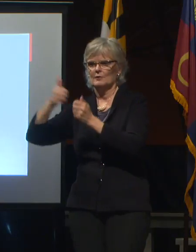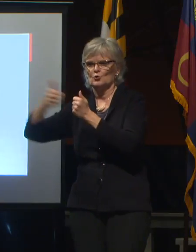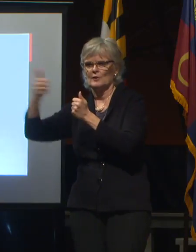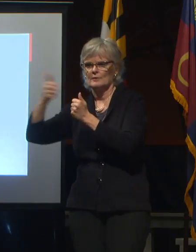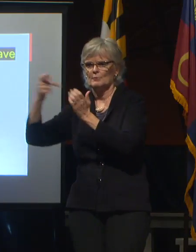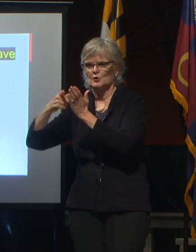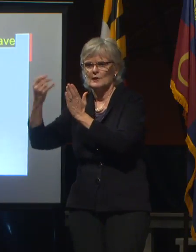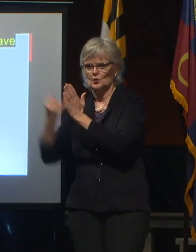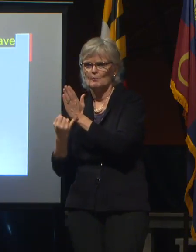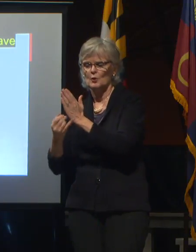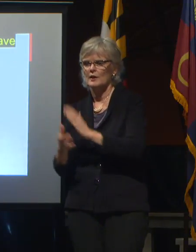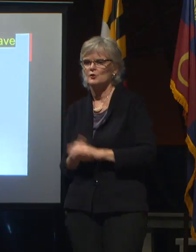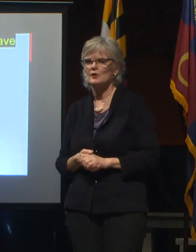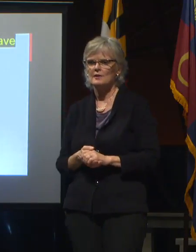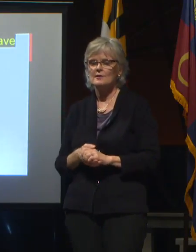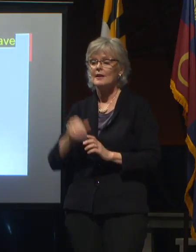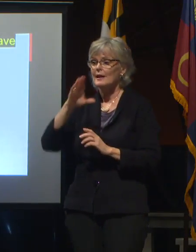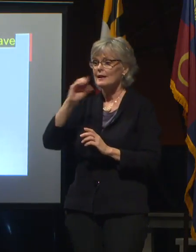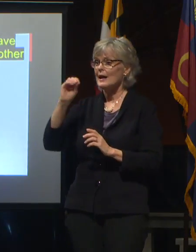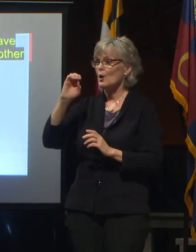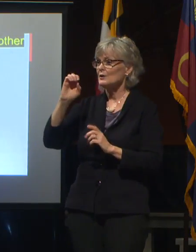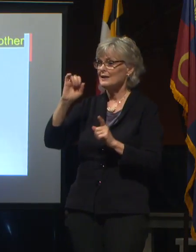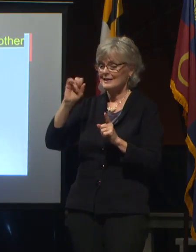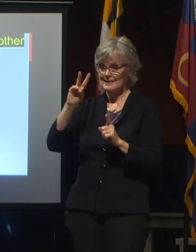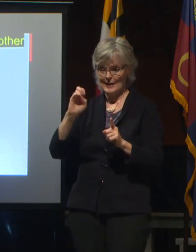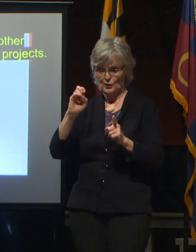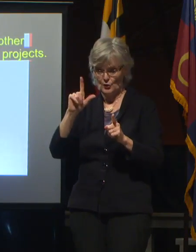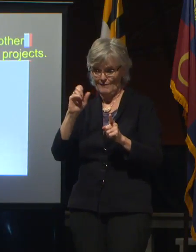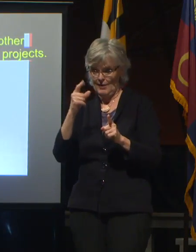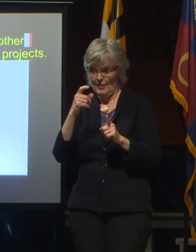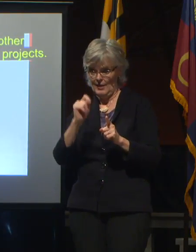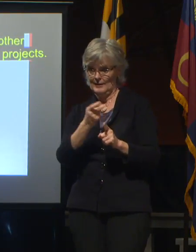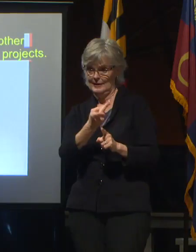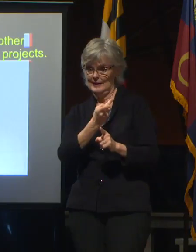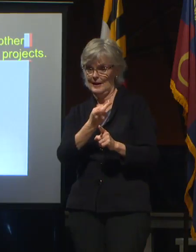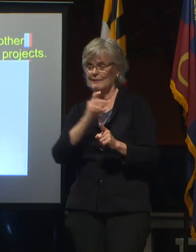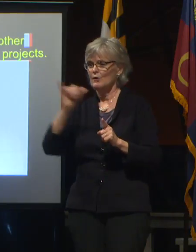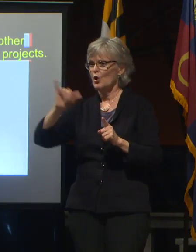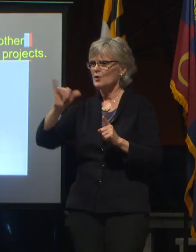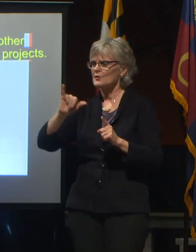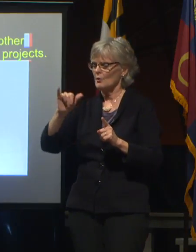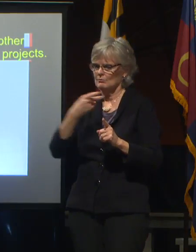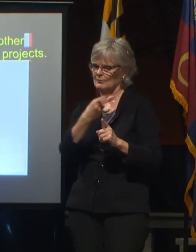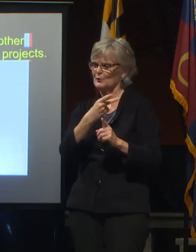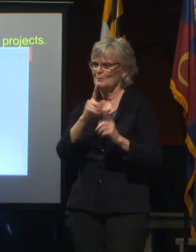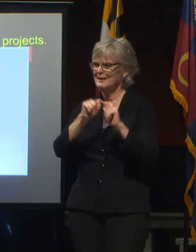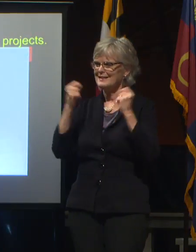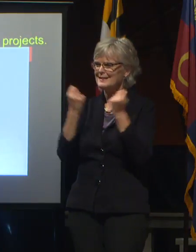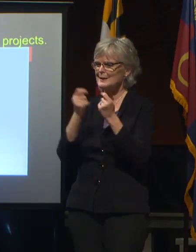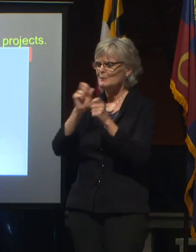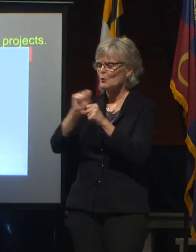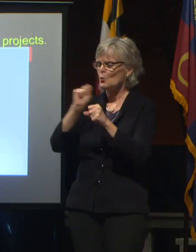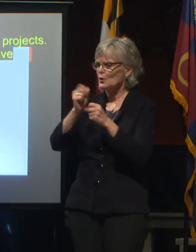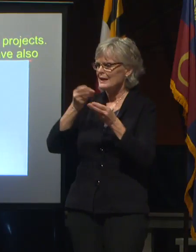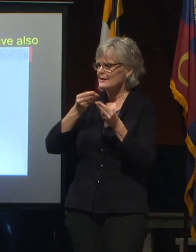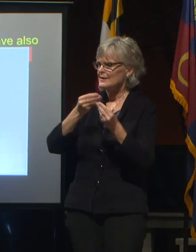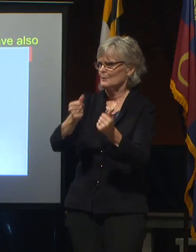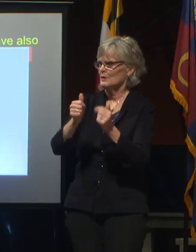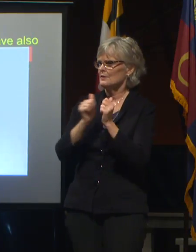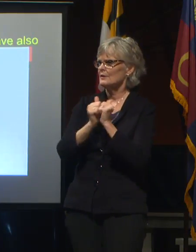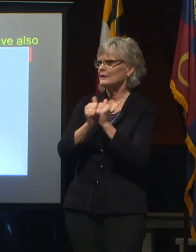transportation projects. County Executive Leggett and I have also been a real team working seamlessly